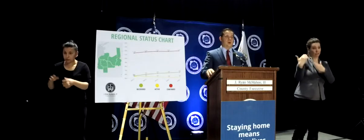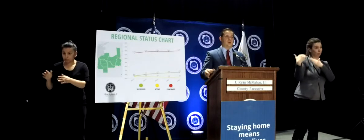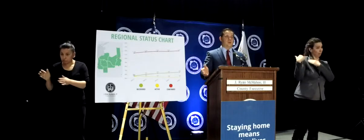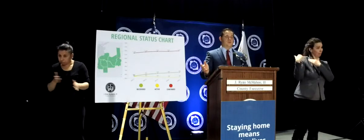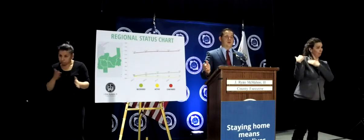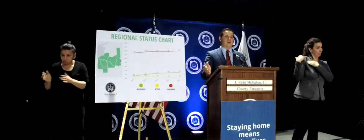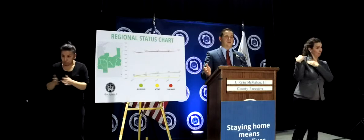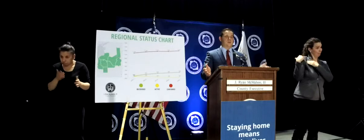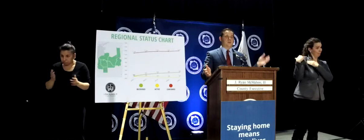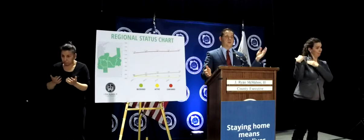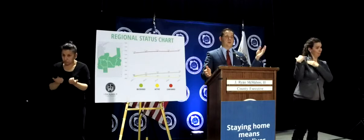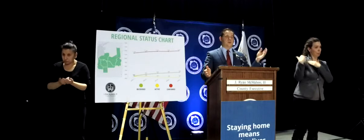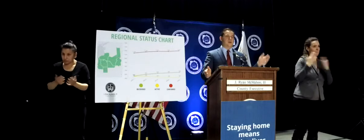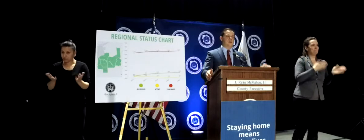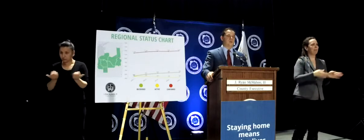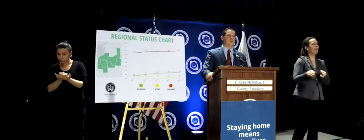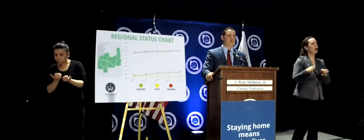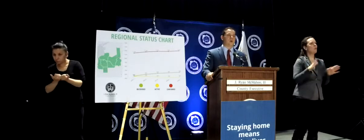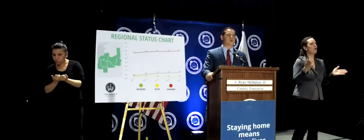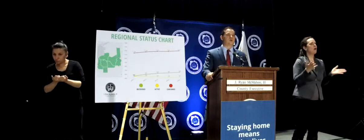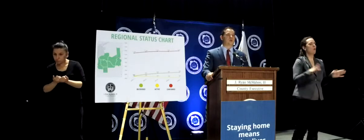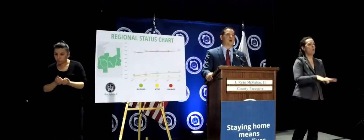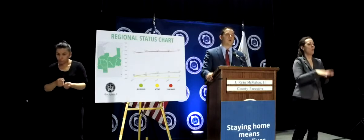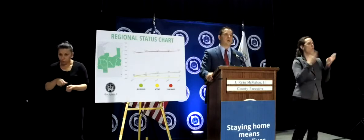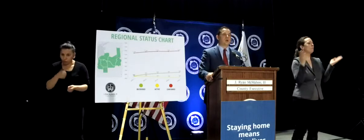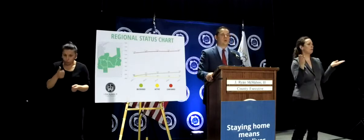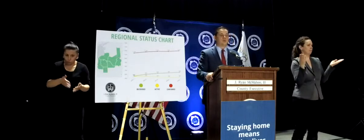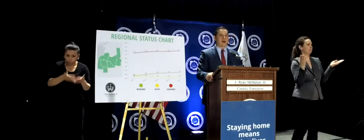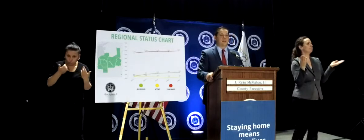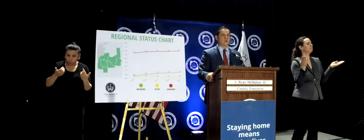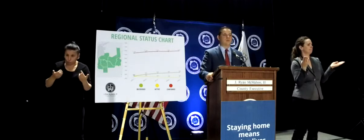concerned about going too fast. Some people are saying we're going too slow.